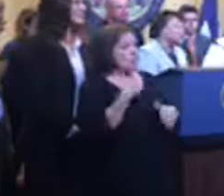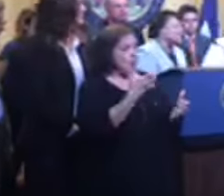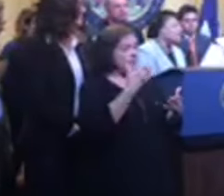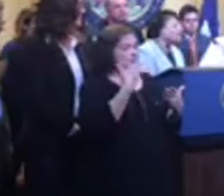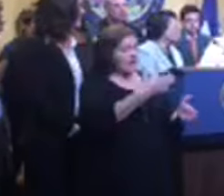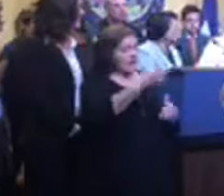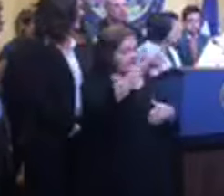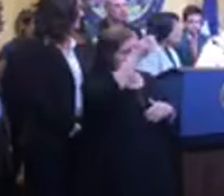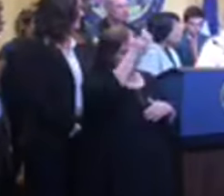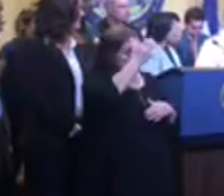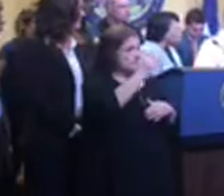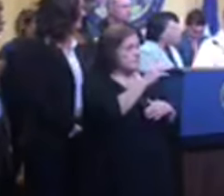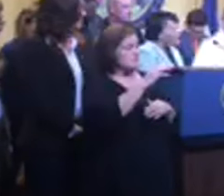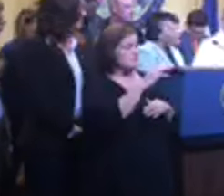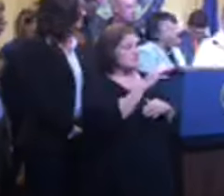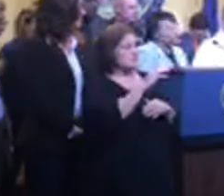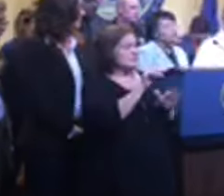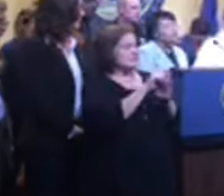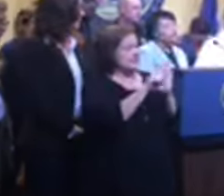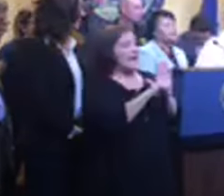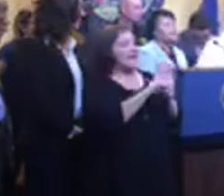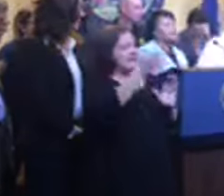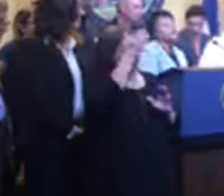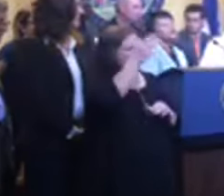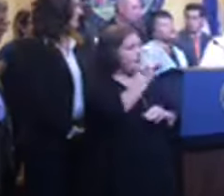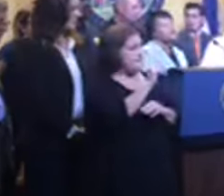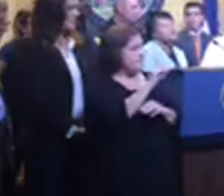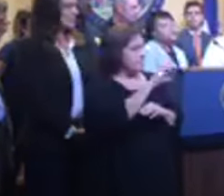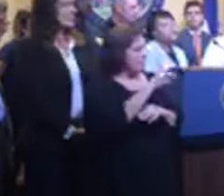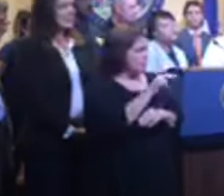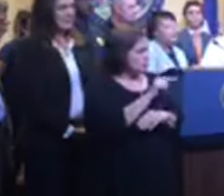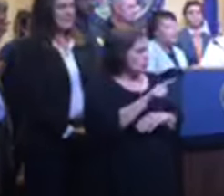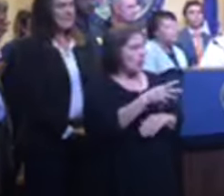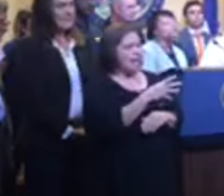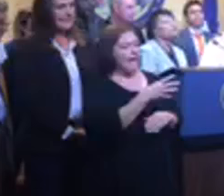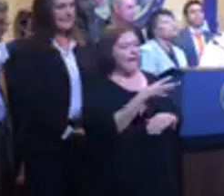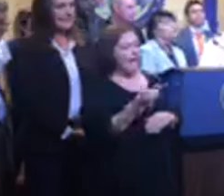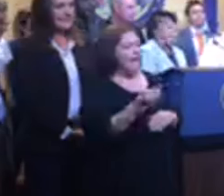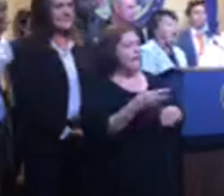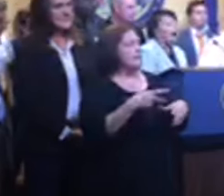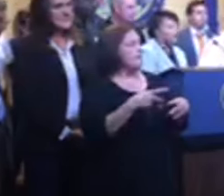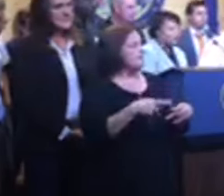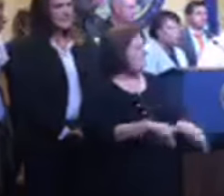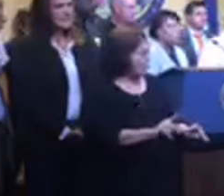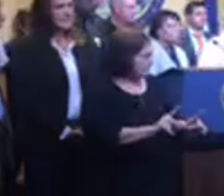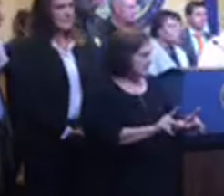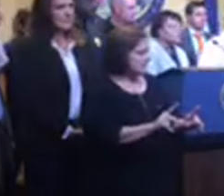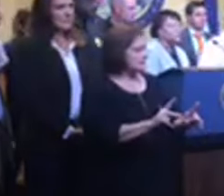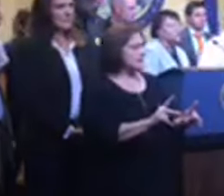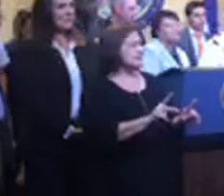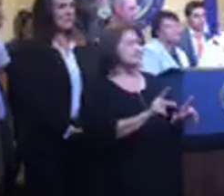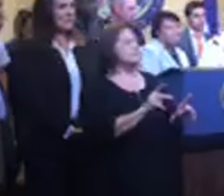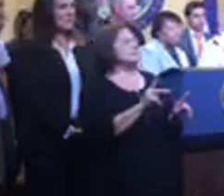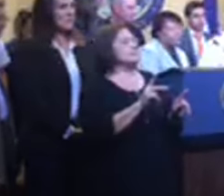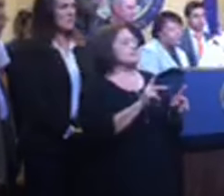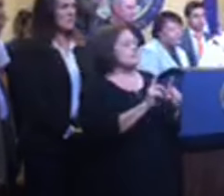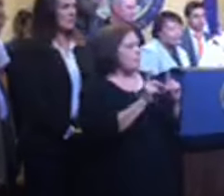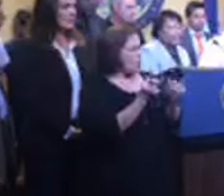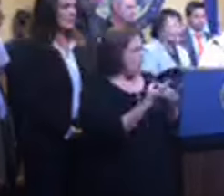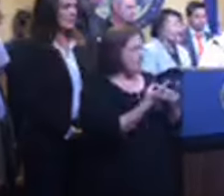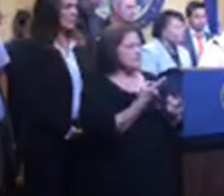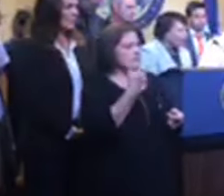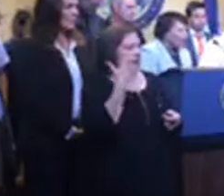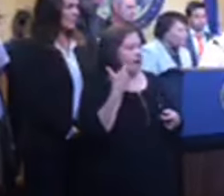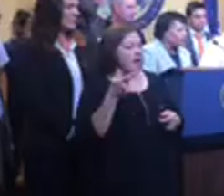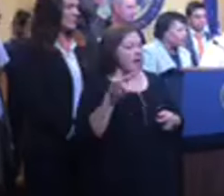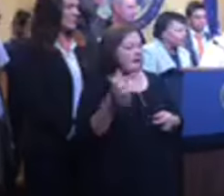working with the New Orleans Fire Department as well as Safety and Permits to just reoccupy, doing the necessary assessments